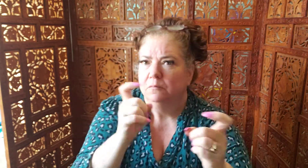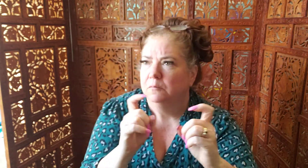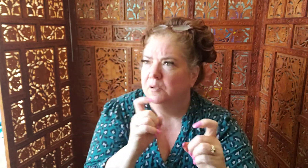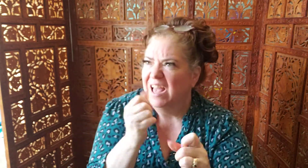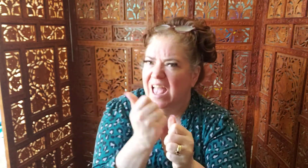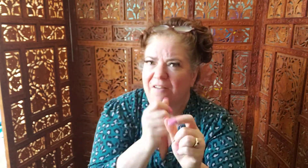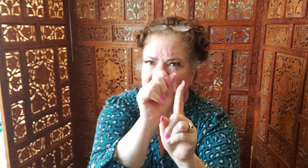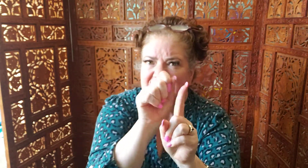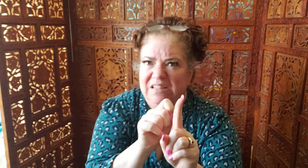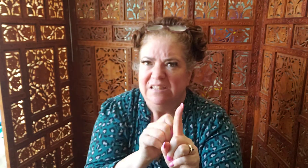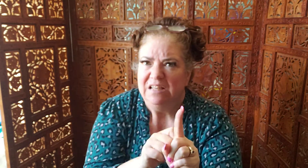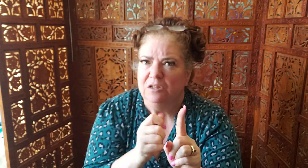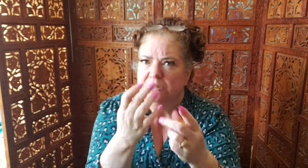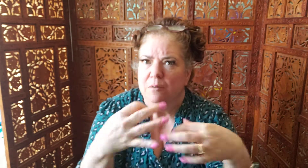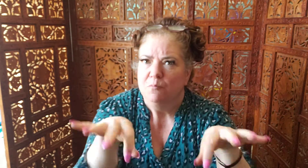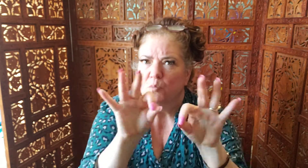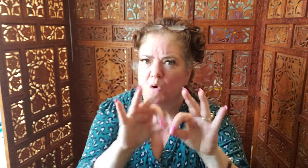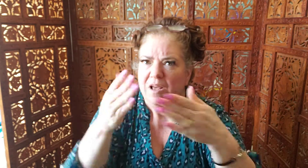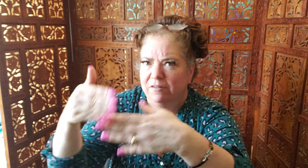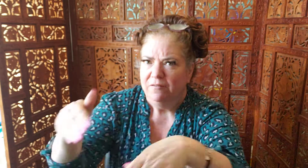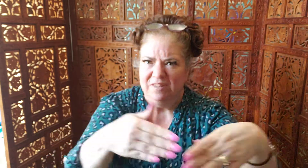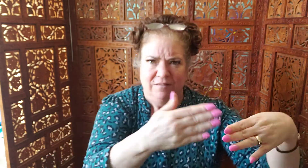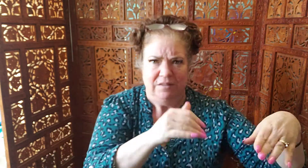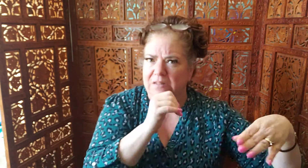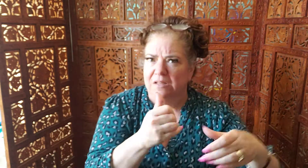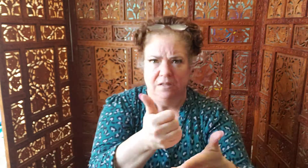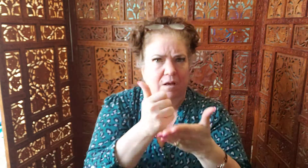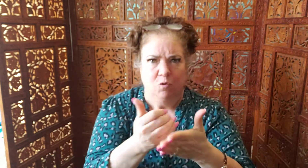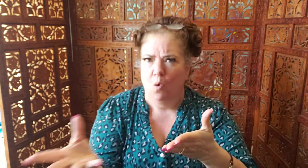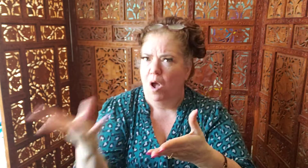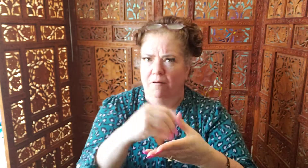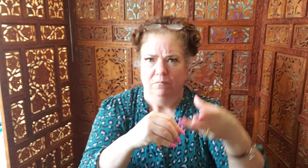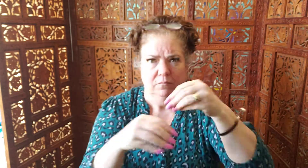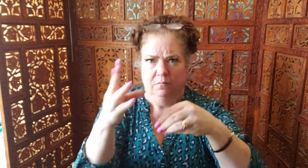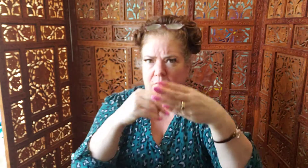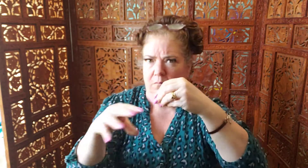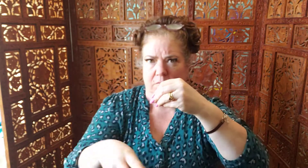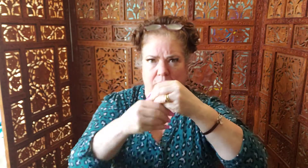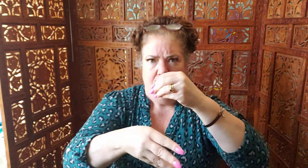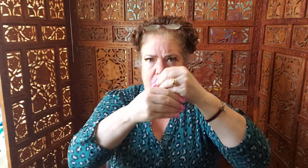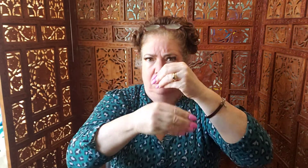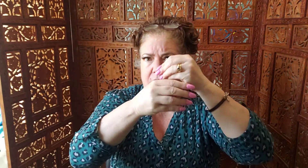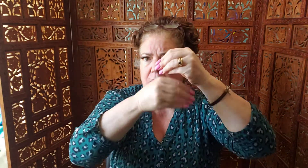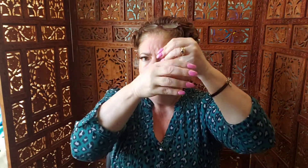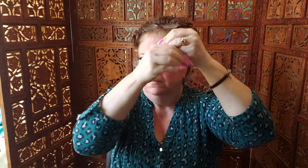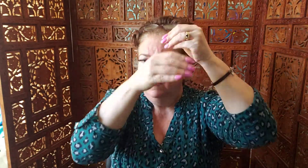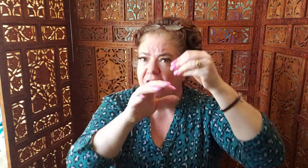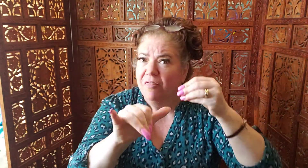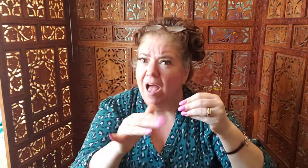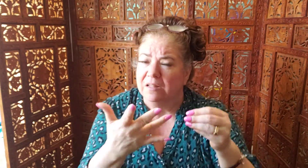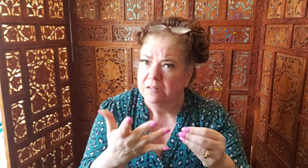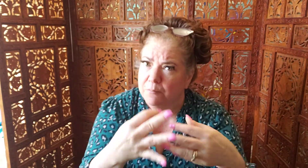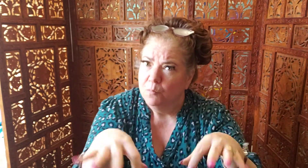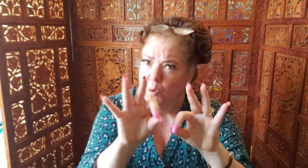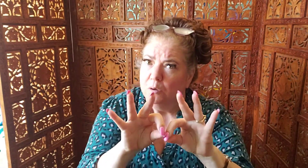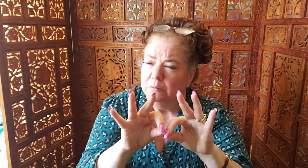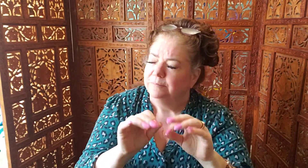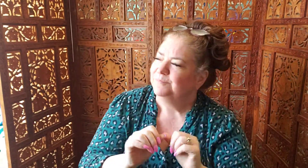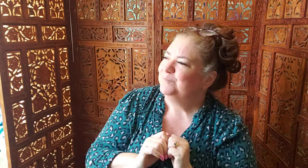part. Having divisions, no solution. Everything depends on execution. Putting it together, that's what counts. Actually, the board of the foundation